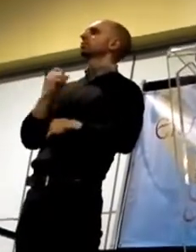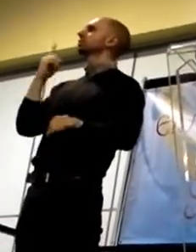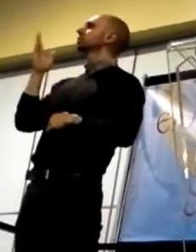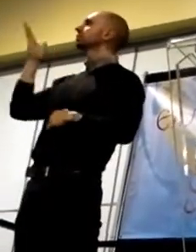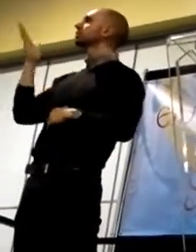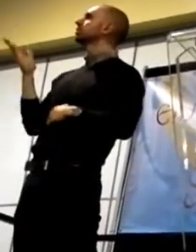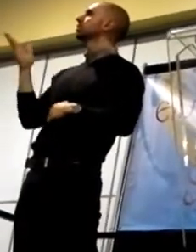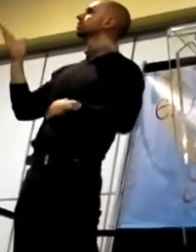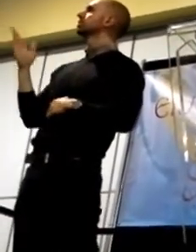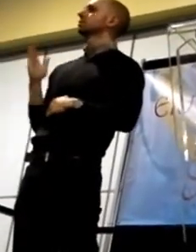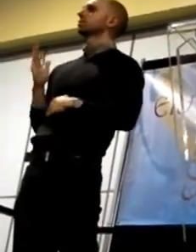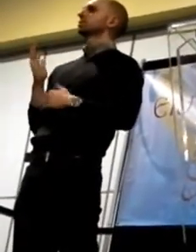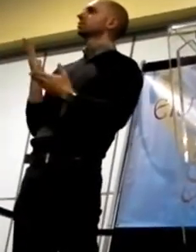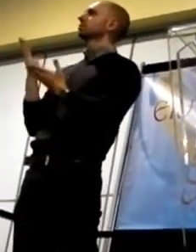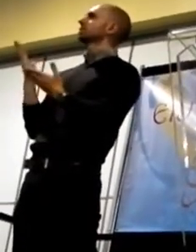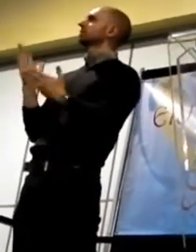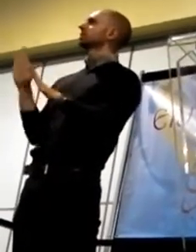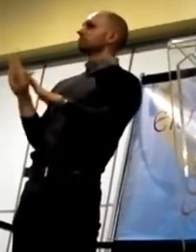state of Islam.